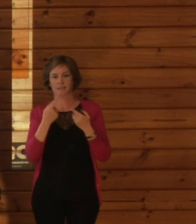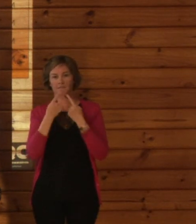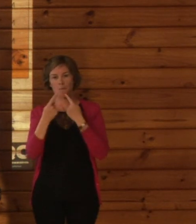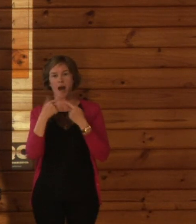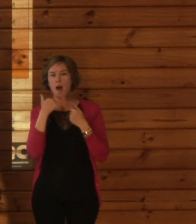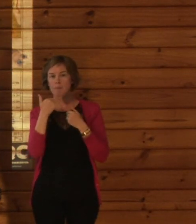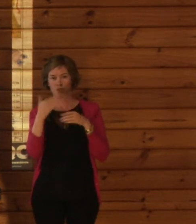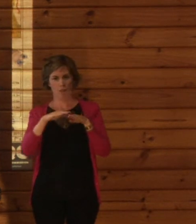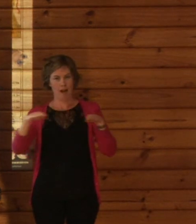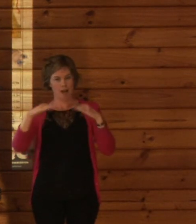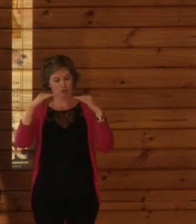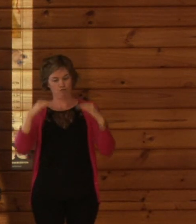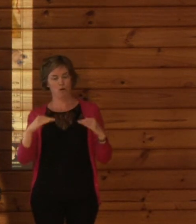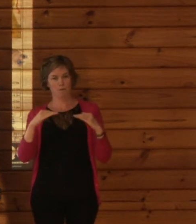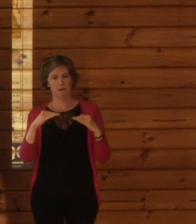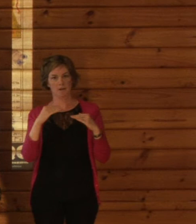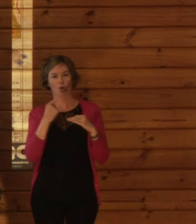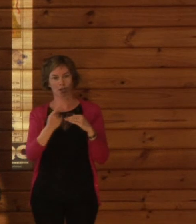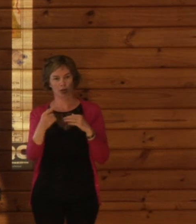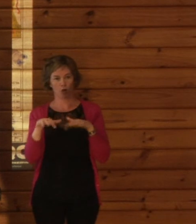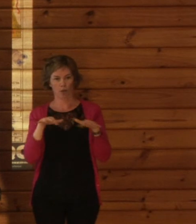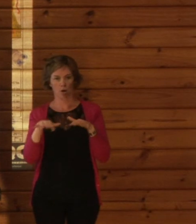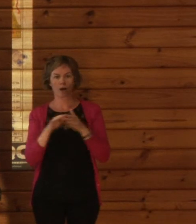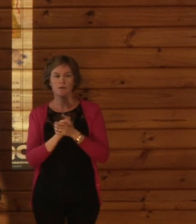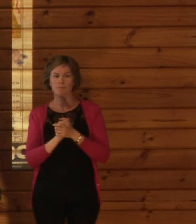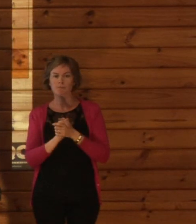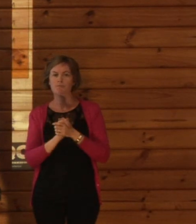What sort of level of accuracy is that? Sorry? What sort of level